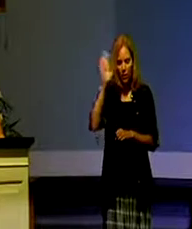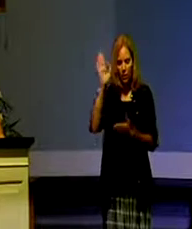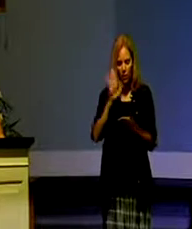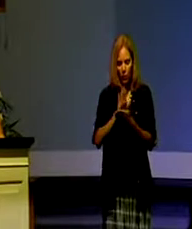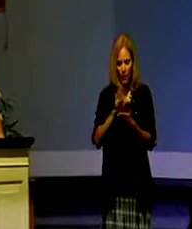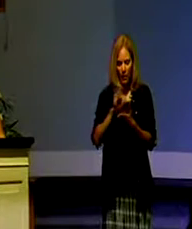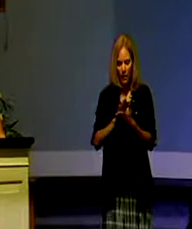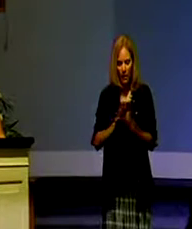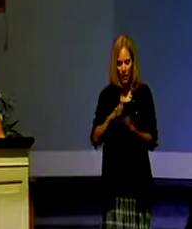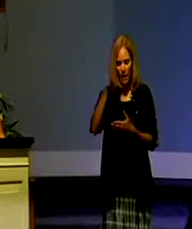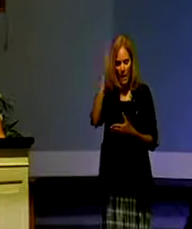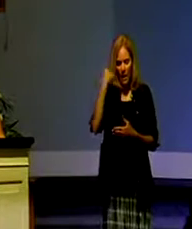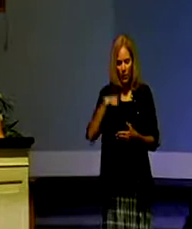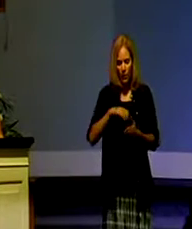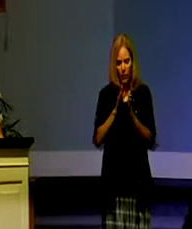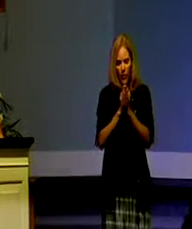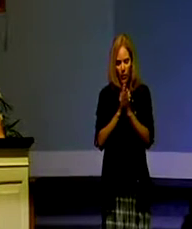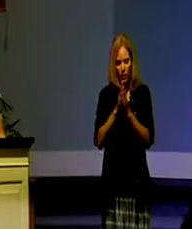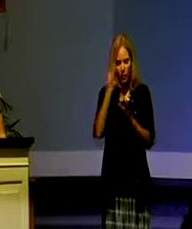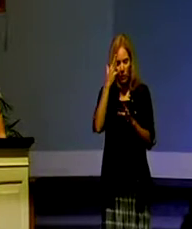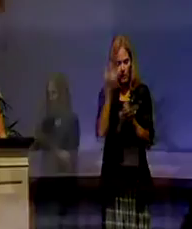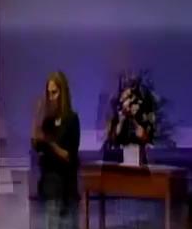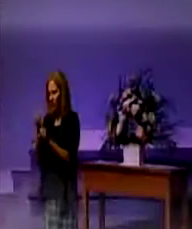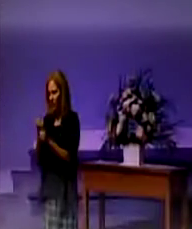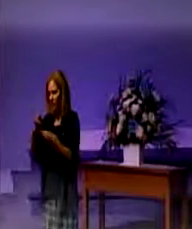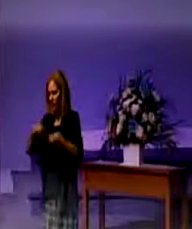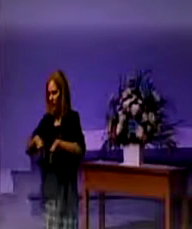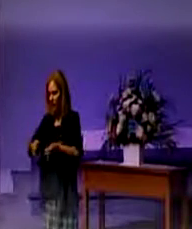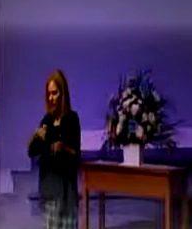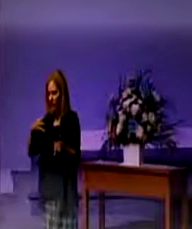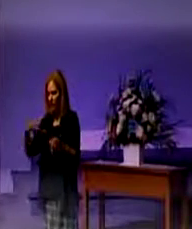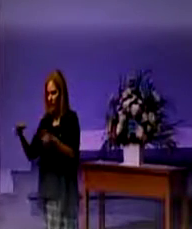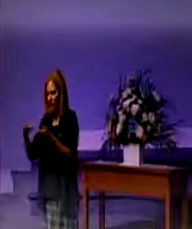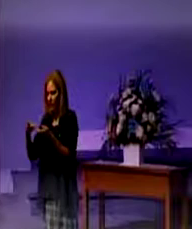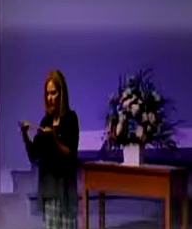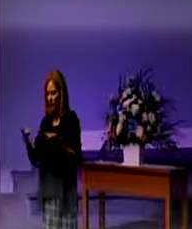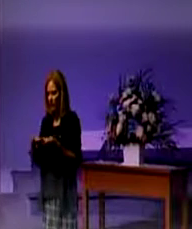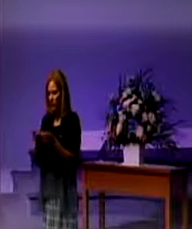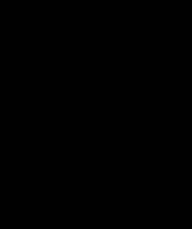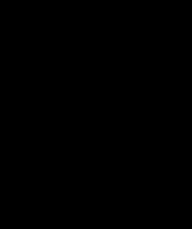praises. And God, we pray that we would be faithful as we leave this place, that we would be